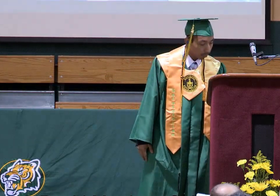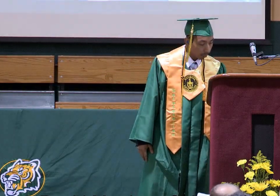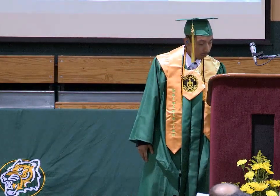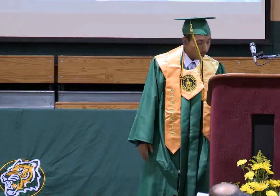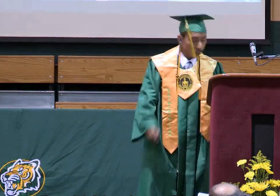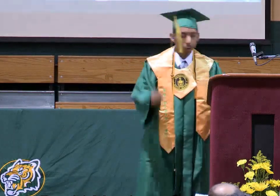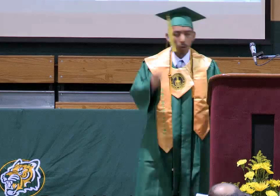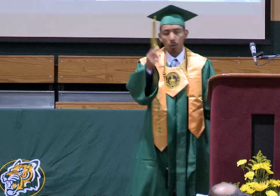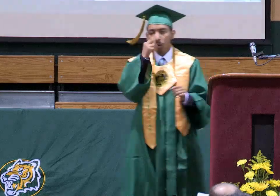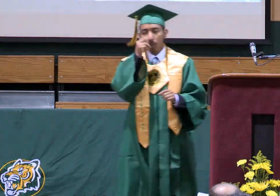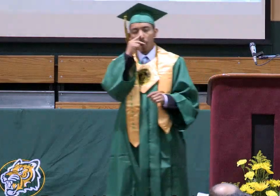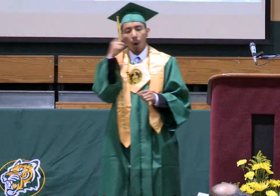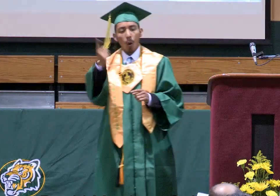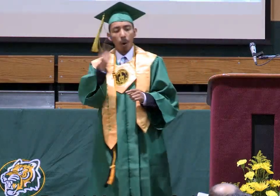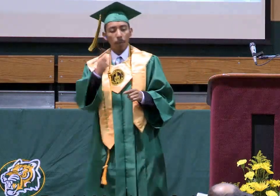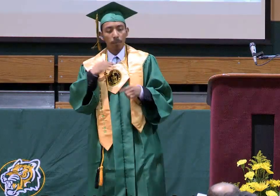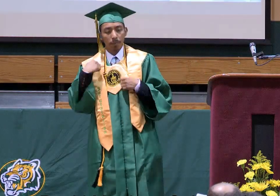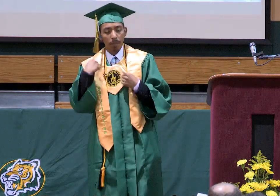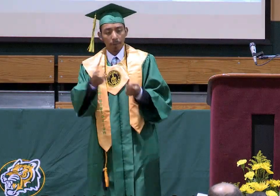is full of laughs. It's worth it.